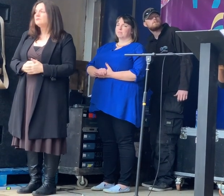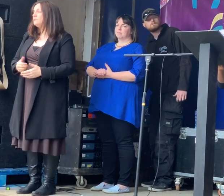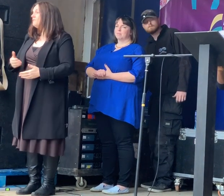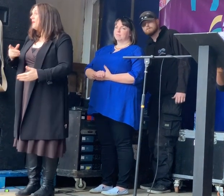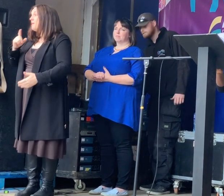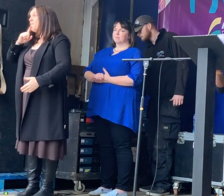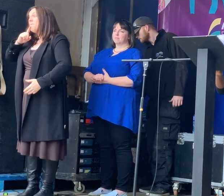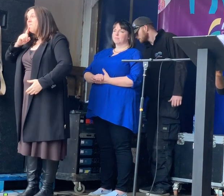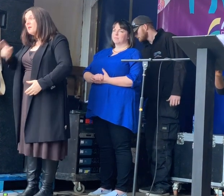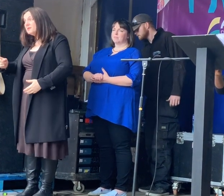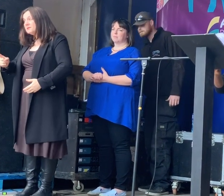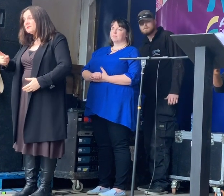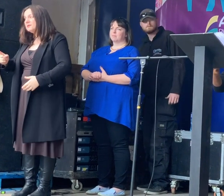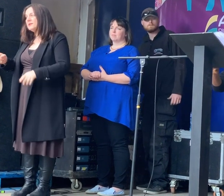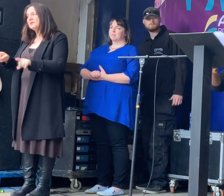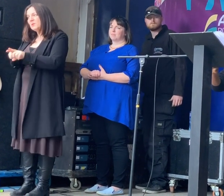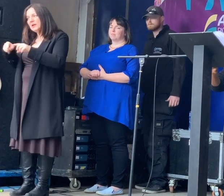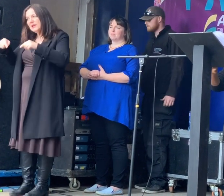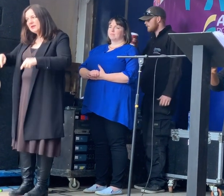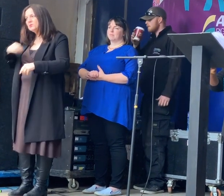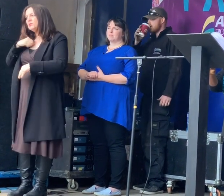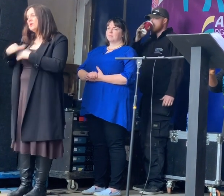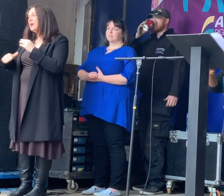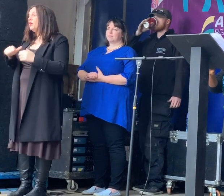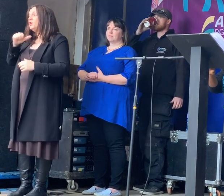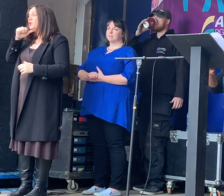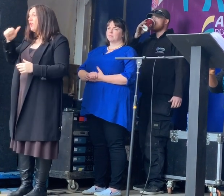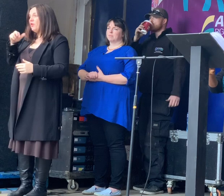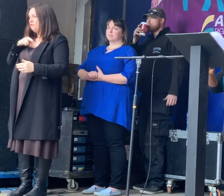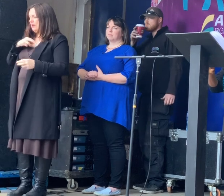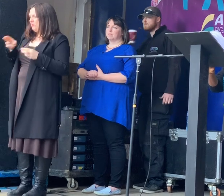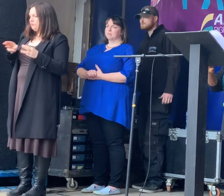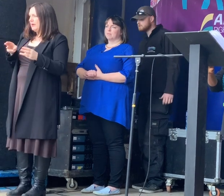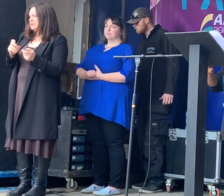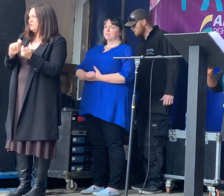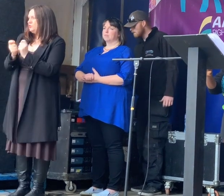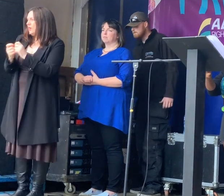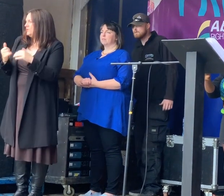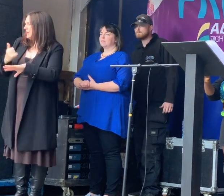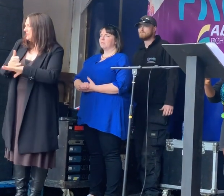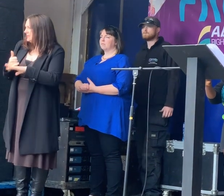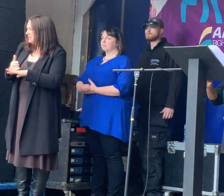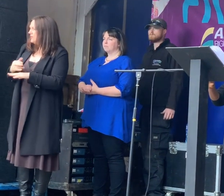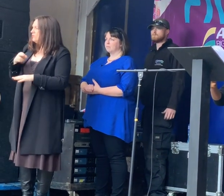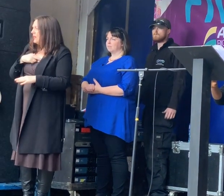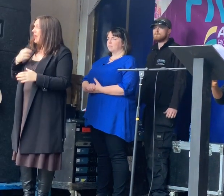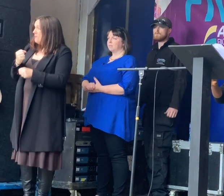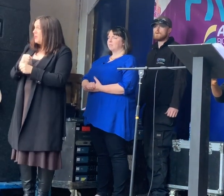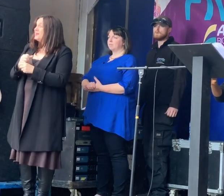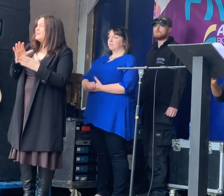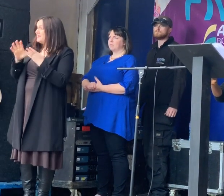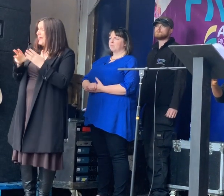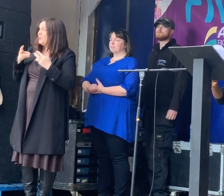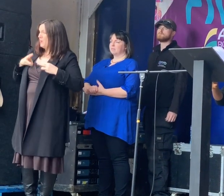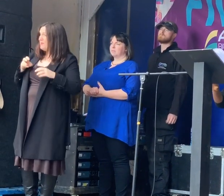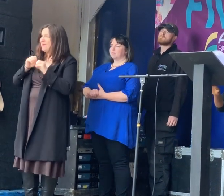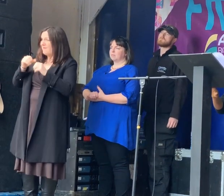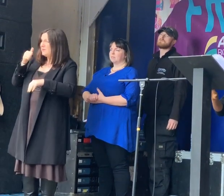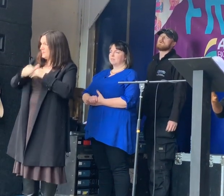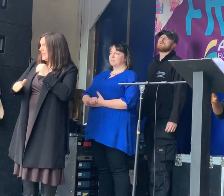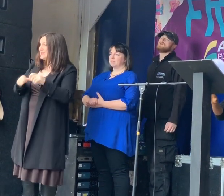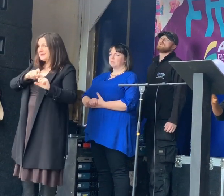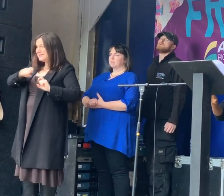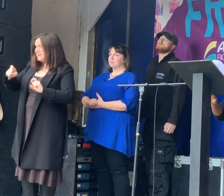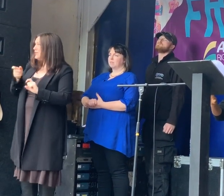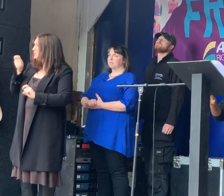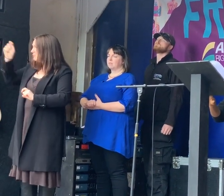However, we are also here today because nothing practical has changed. About 10 women a day still have